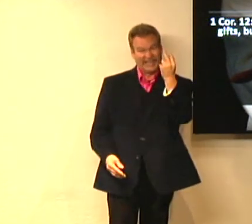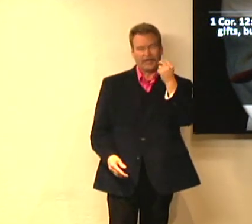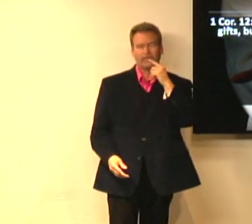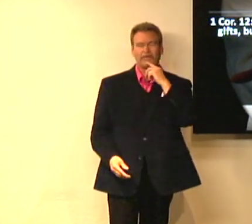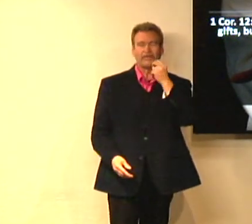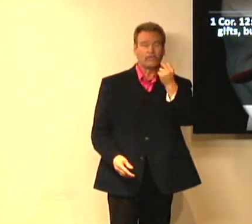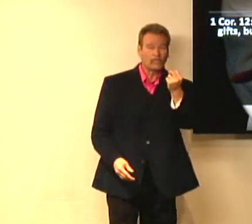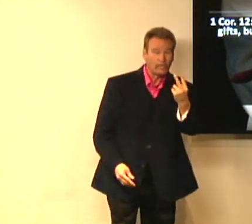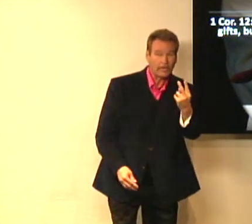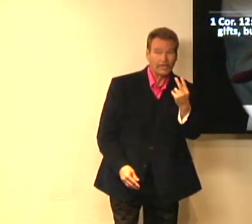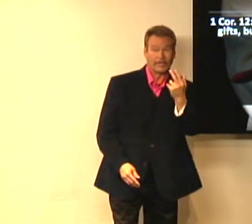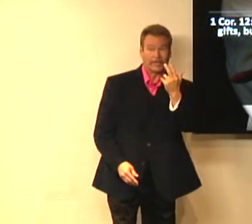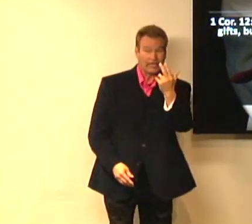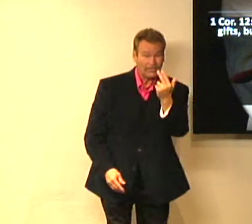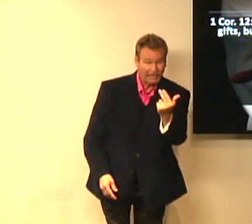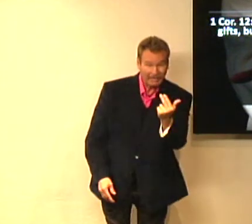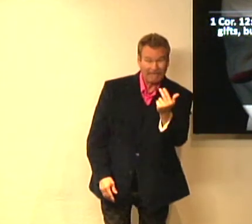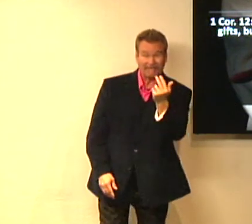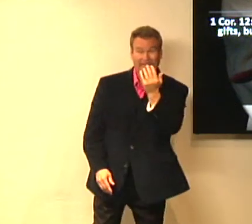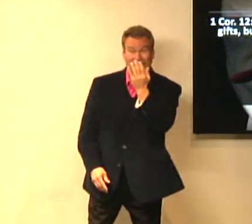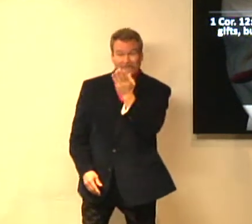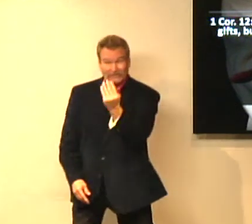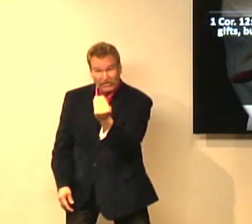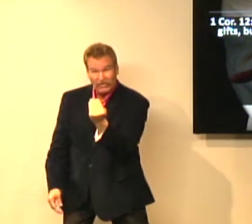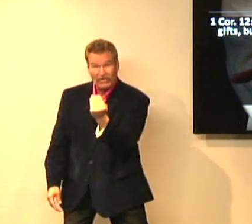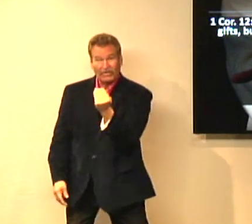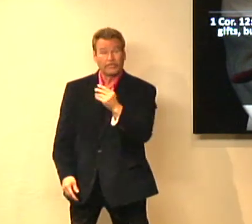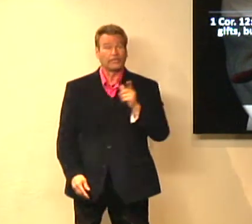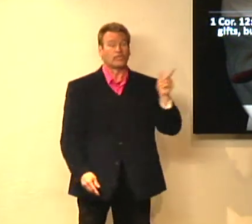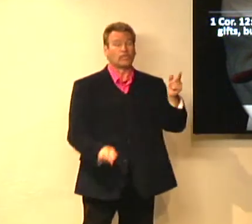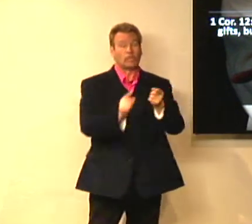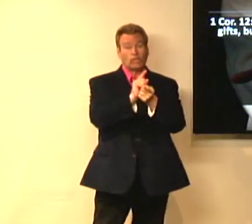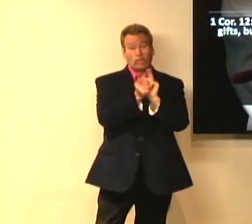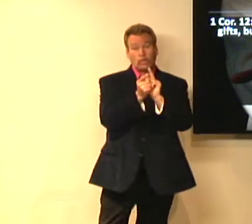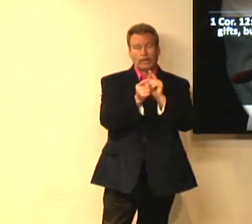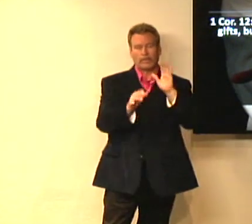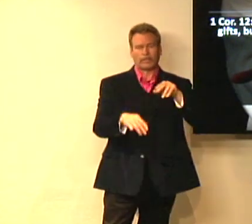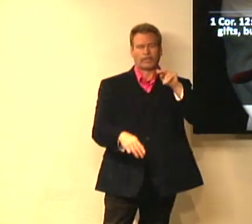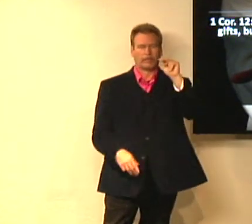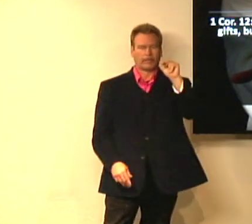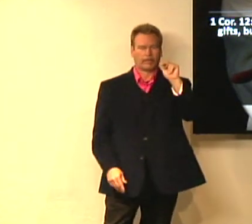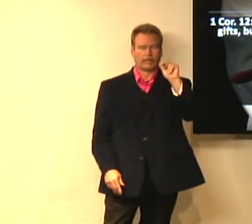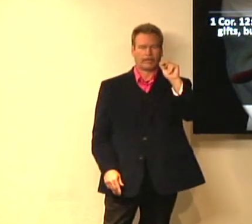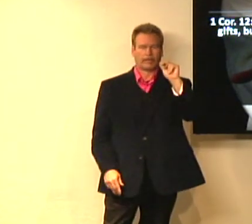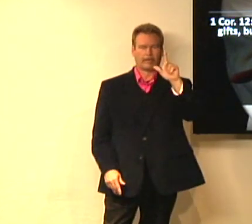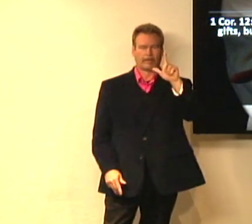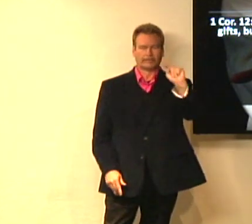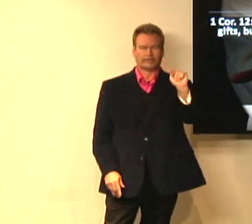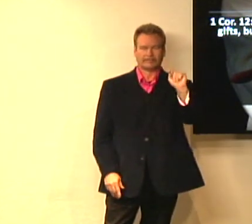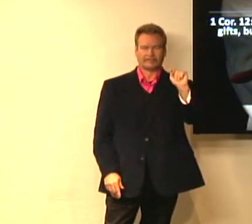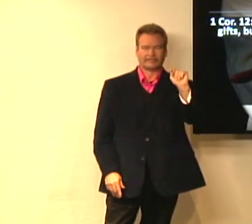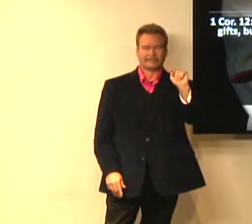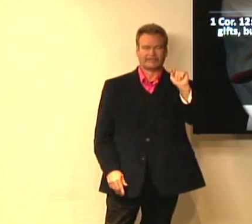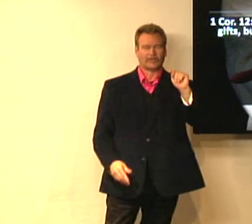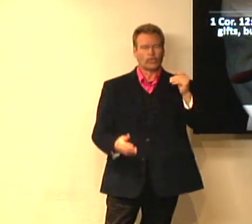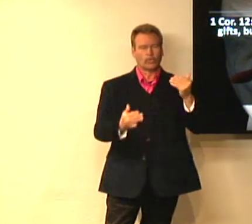12, verse 4. And remember, there's so many chapters in Corinthians 12, 13, 14.